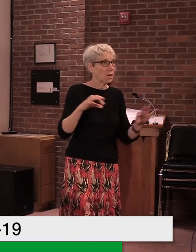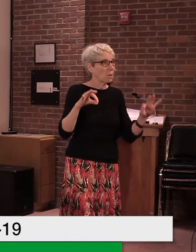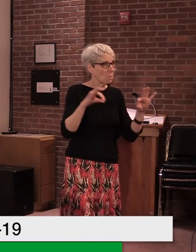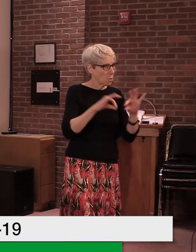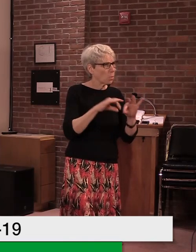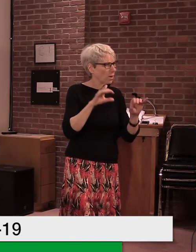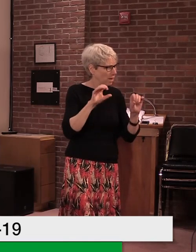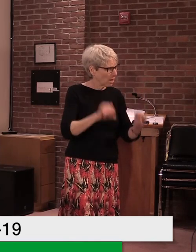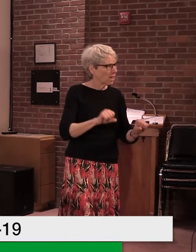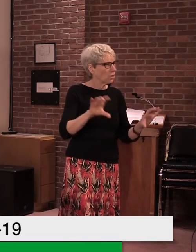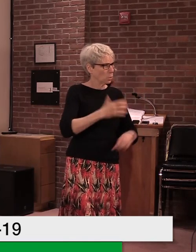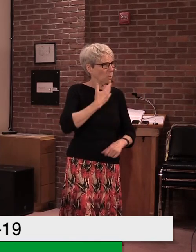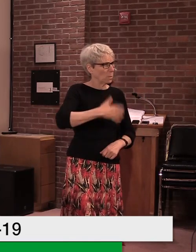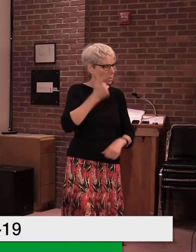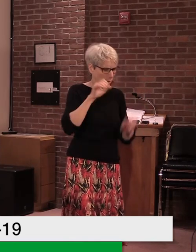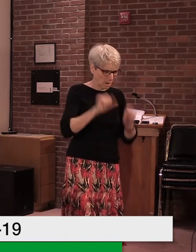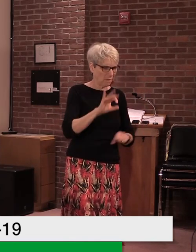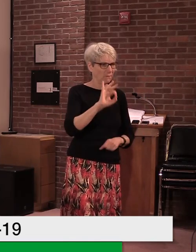fix.